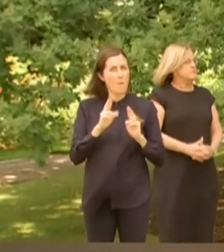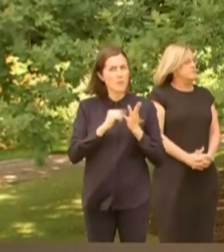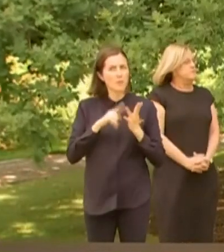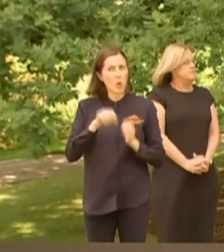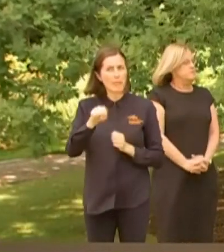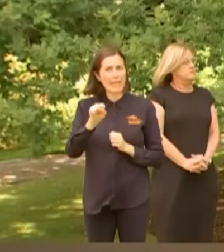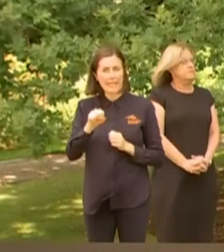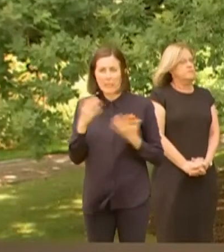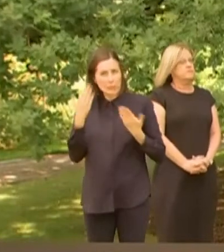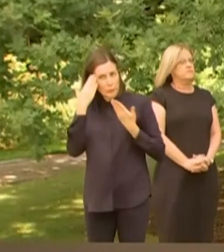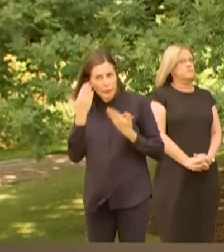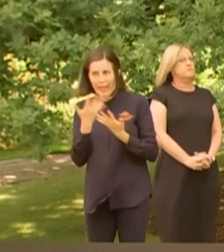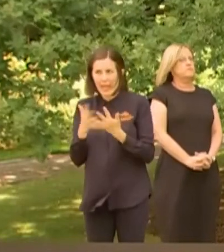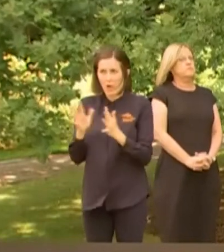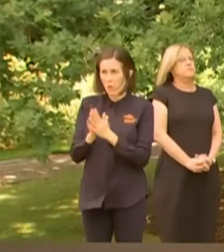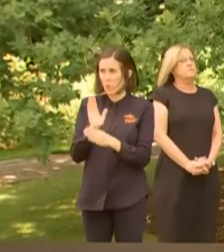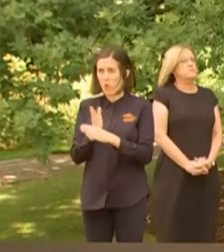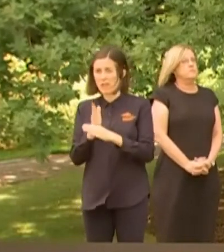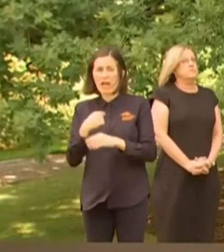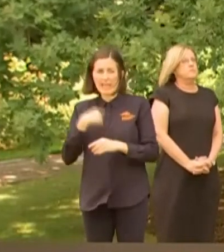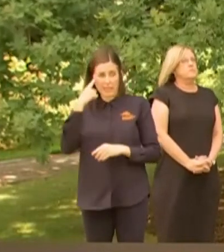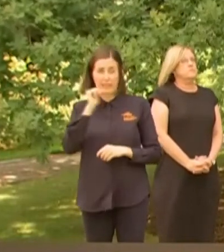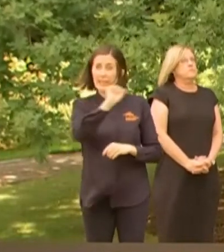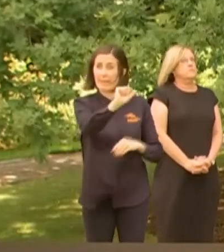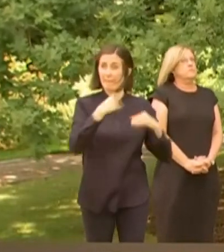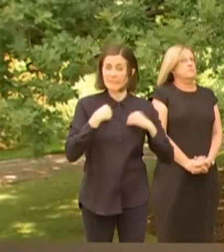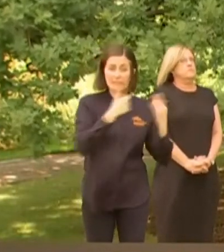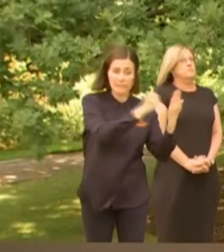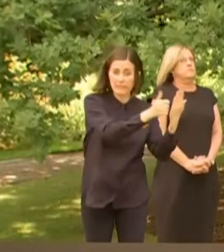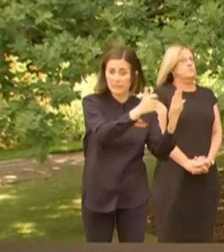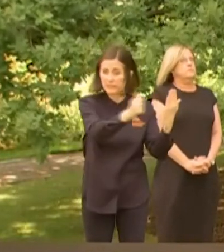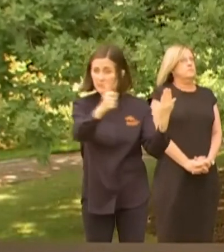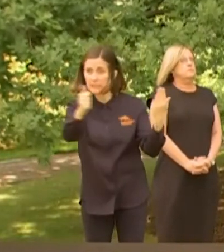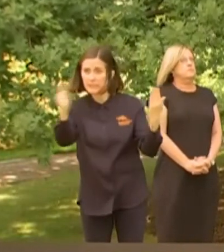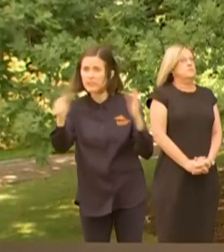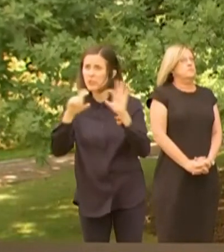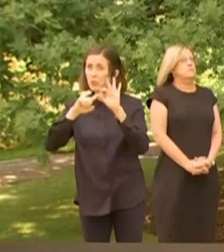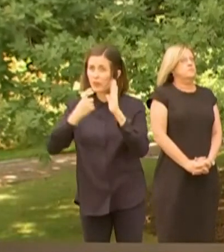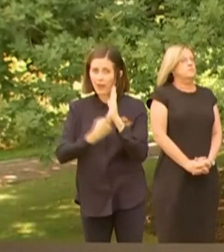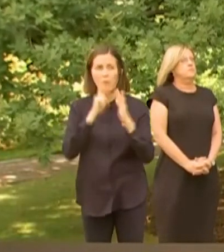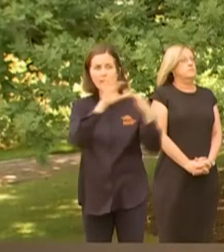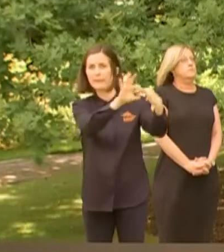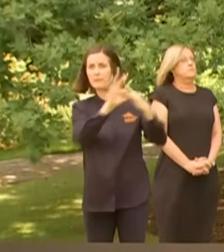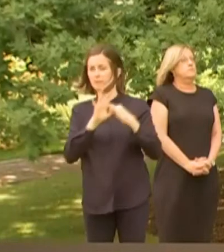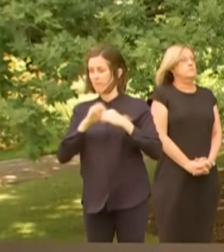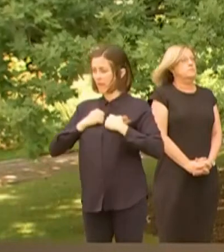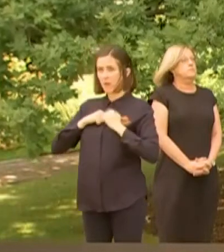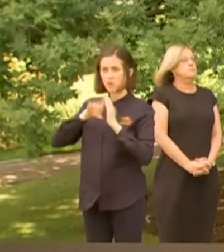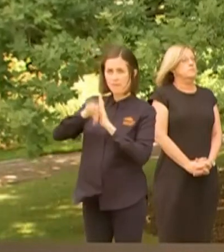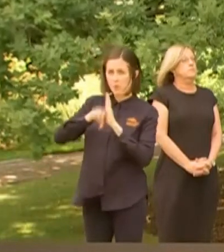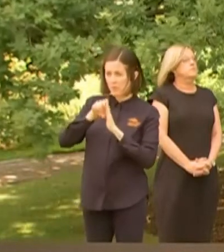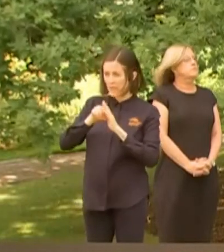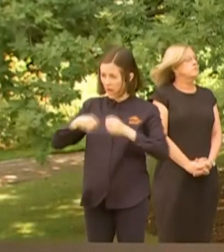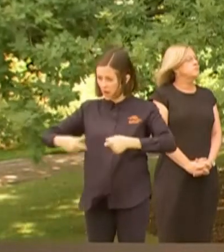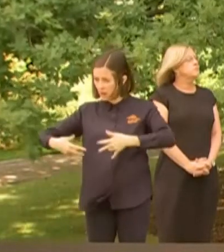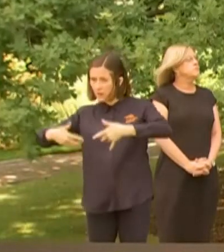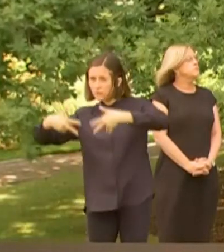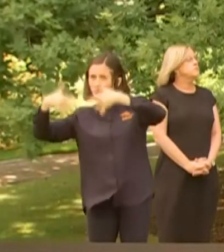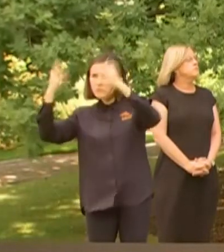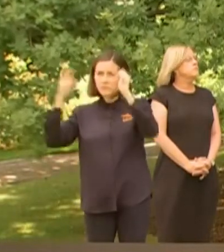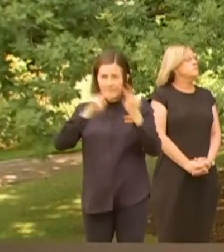kind of workflow, but the aim, and we've made significant progress, whether we've got to every single product, because it